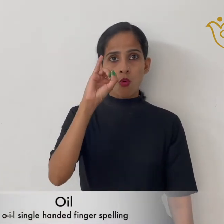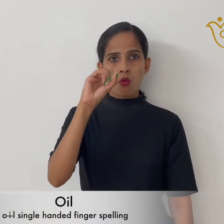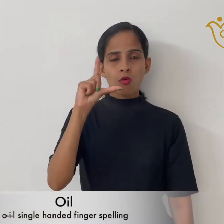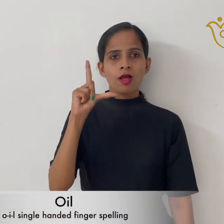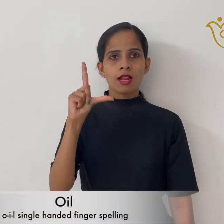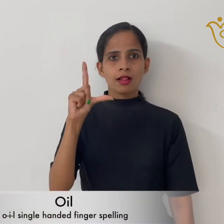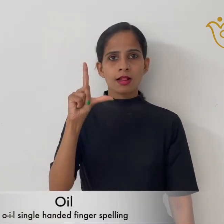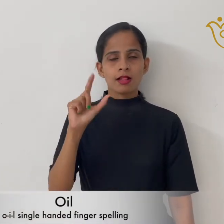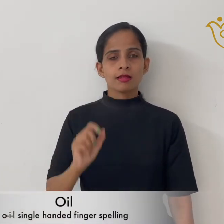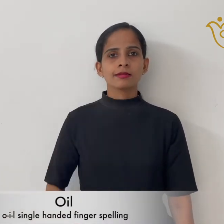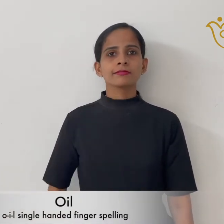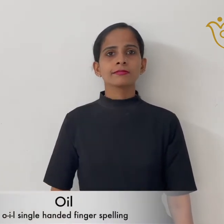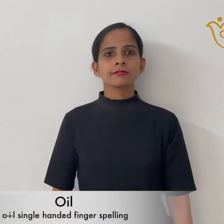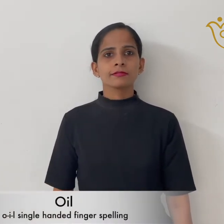oil,